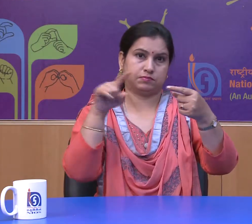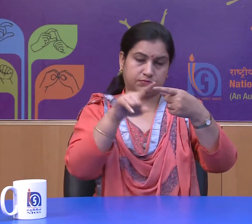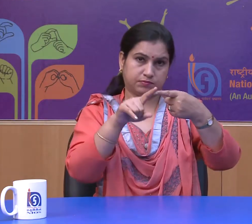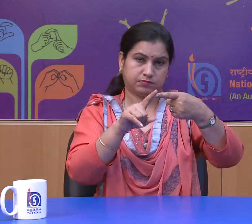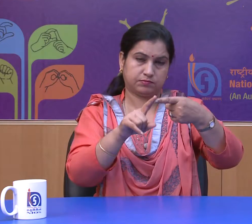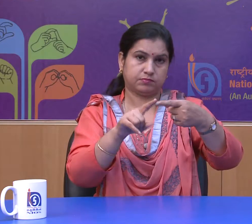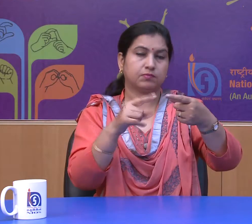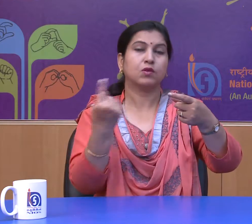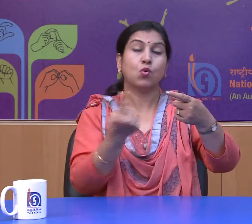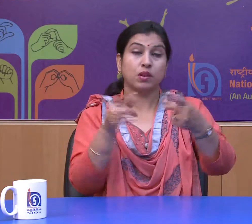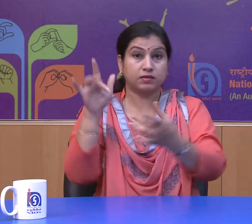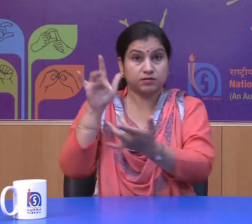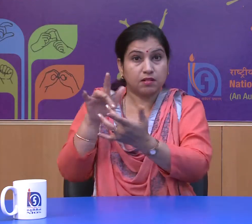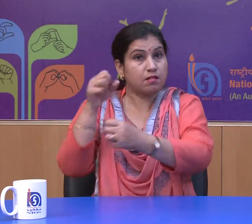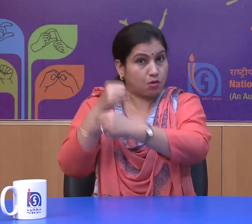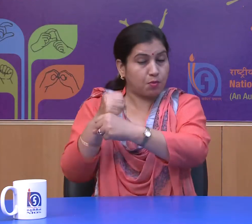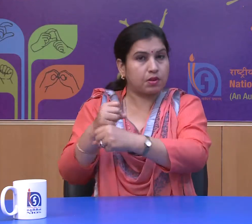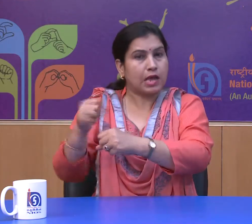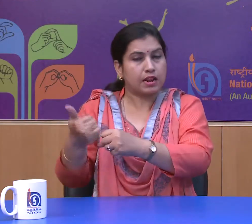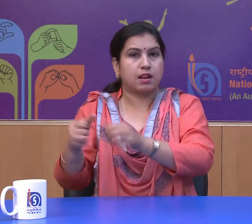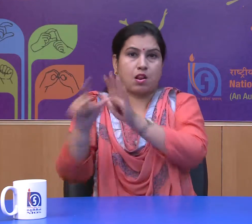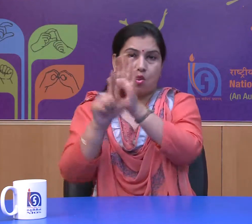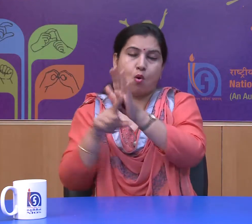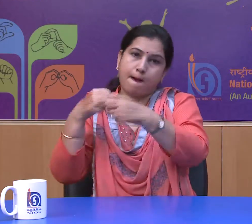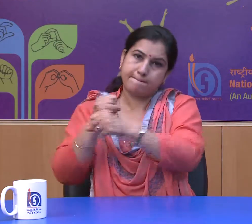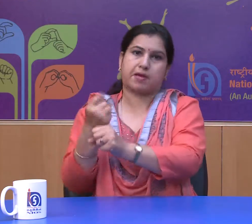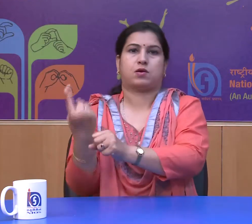Only central government can make laws about it.